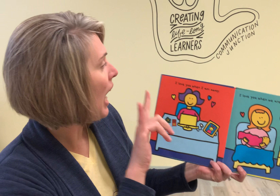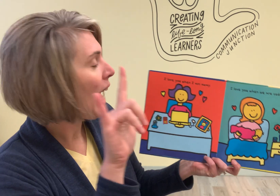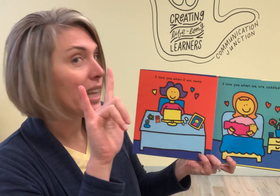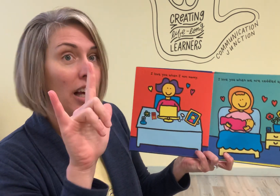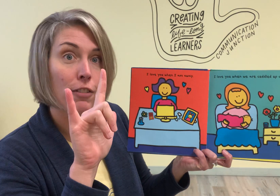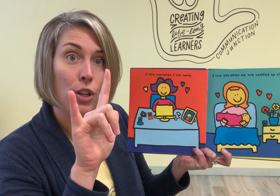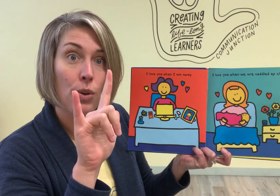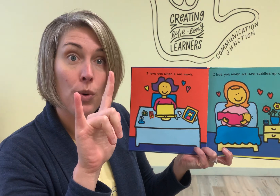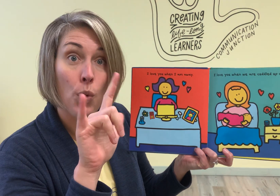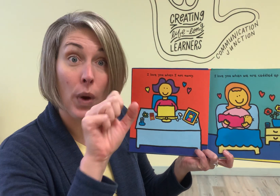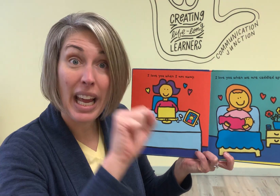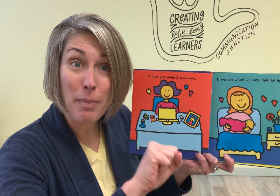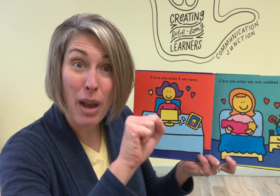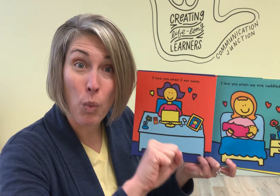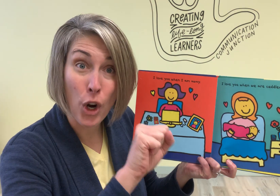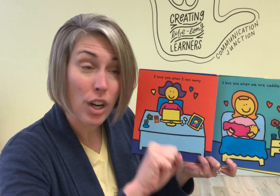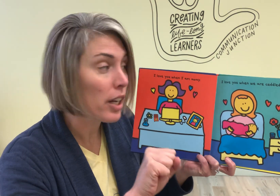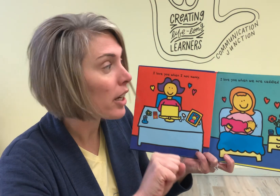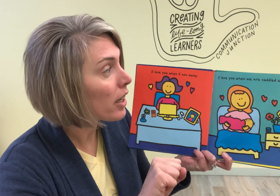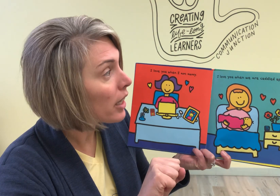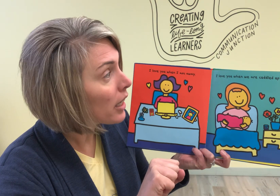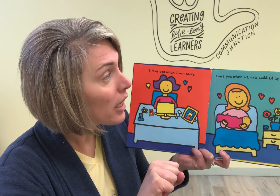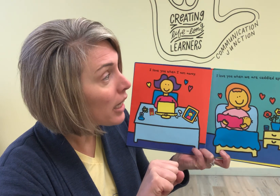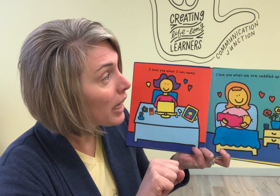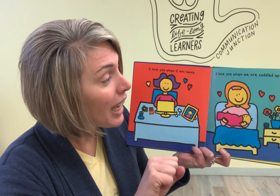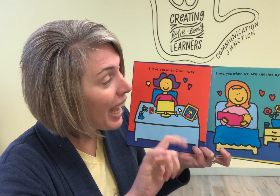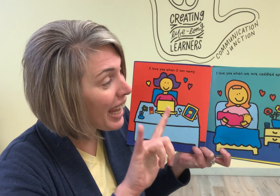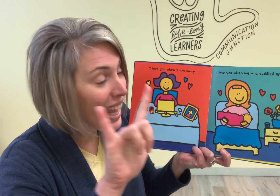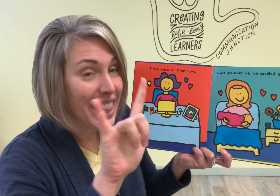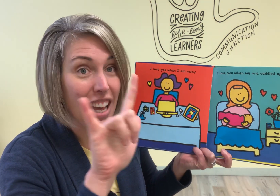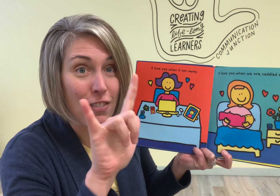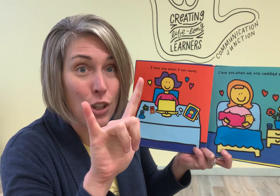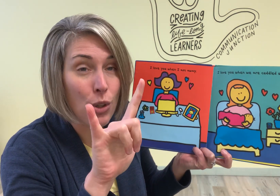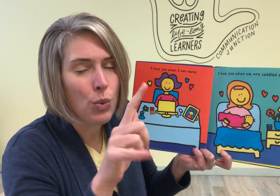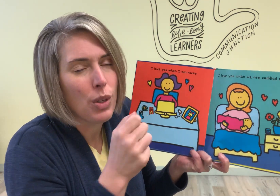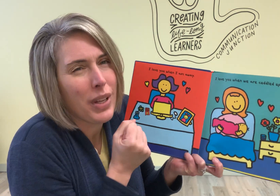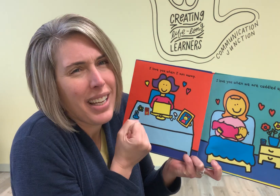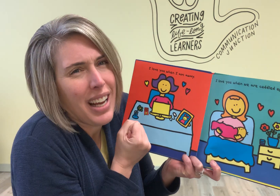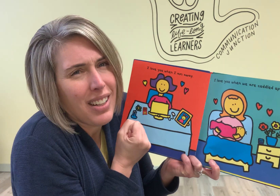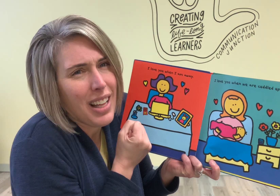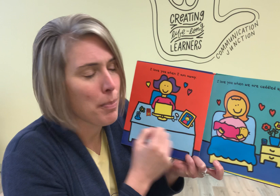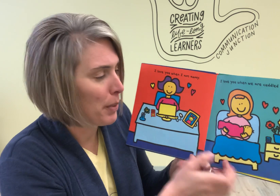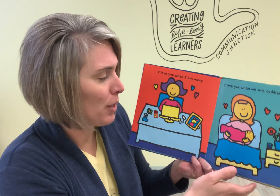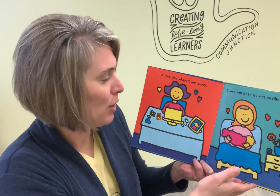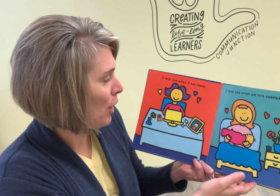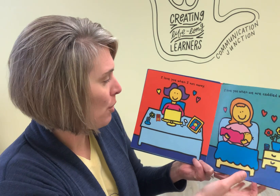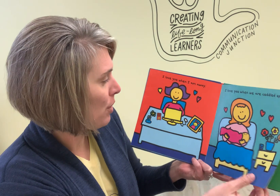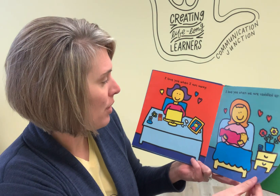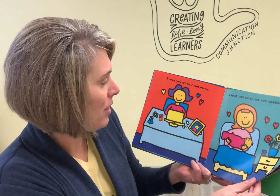I love you when I'm at work. And I love you when we cuddle up close.